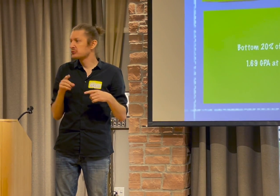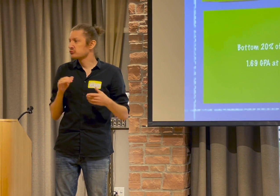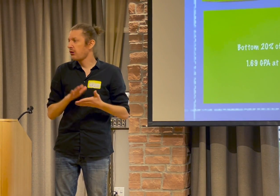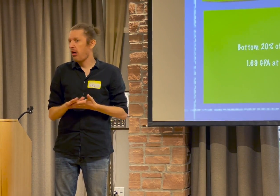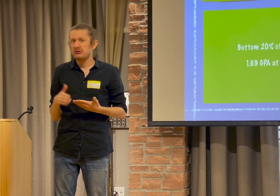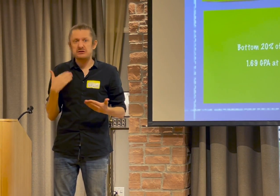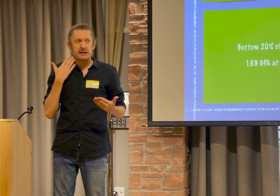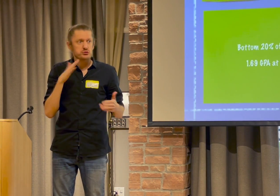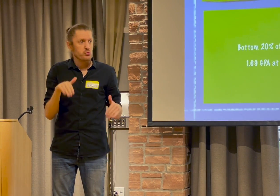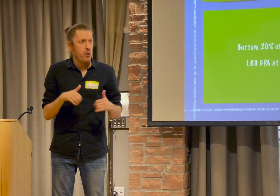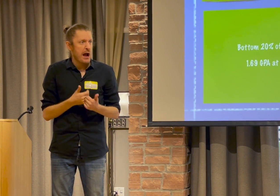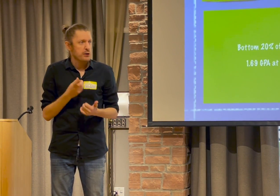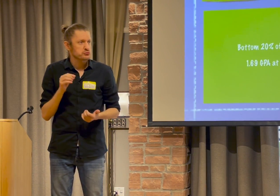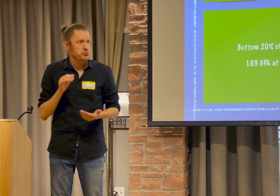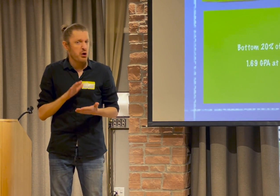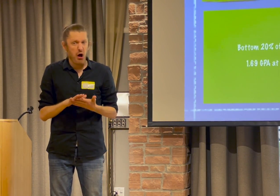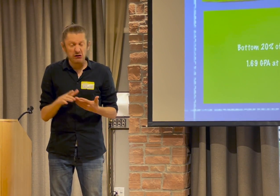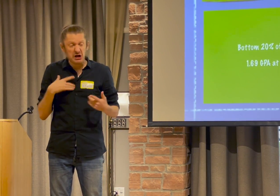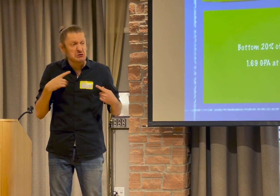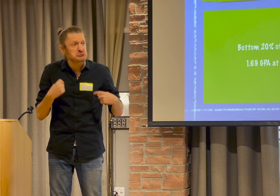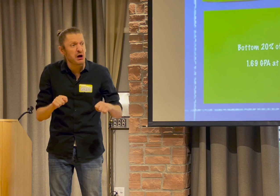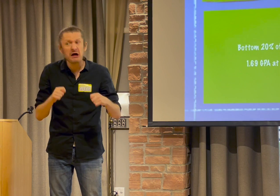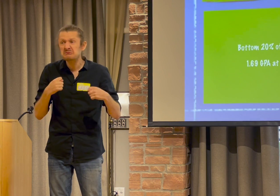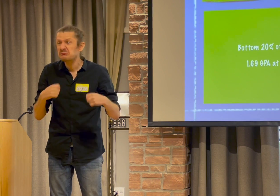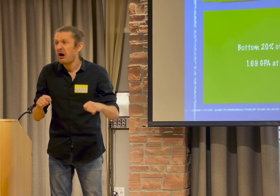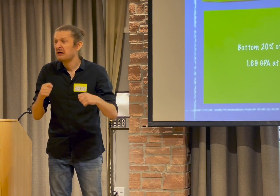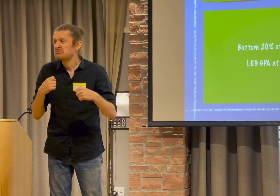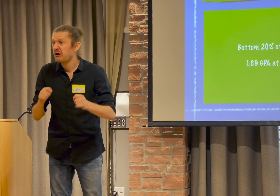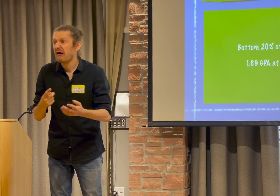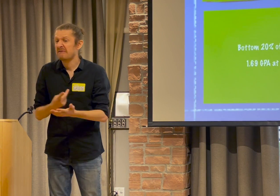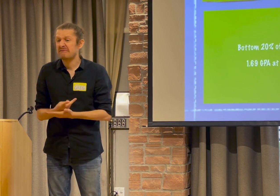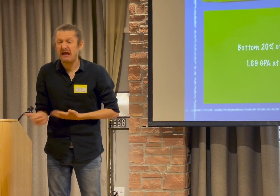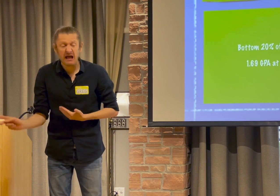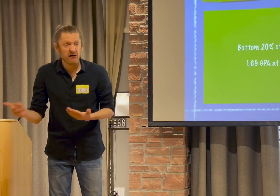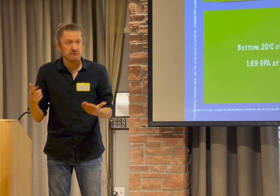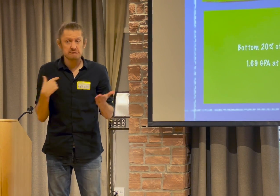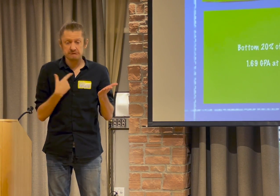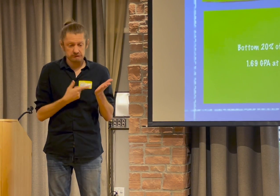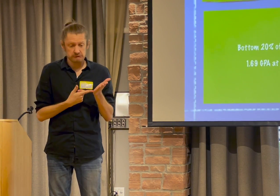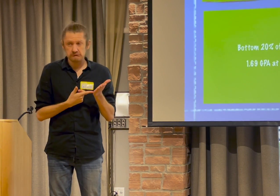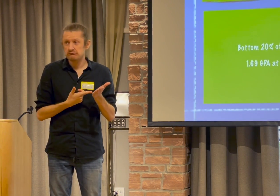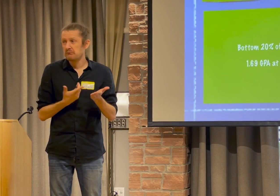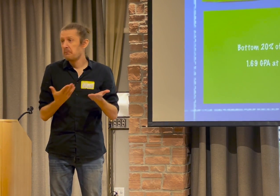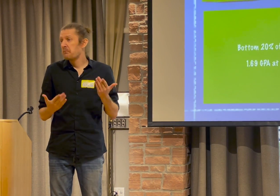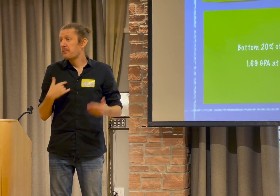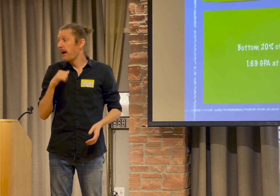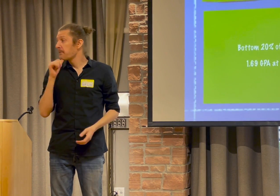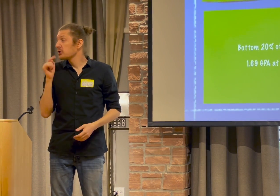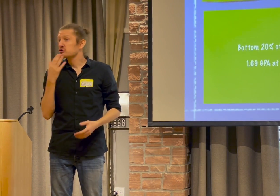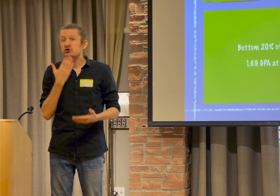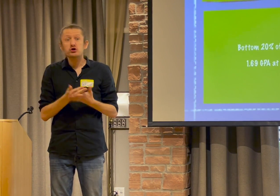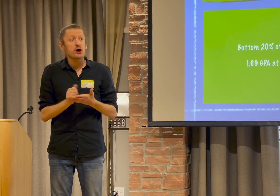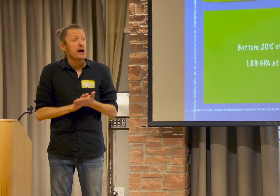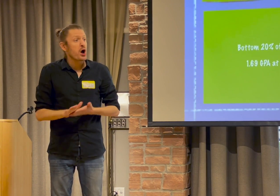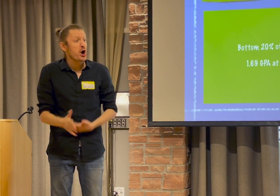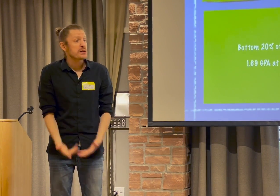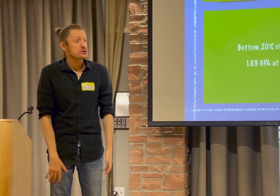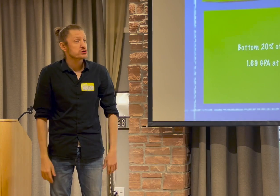I saw it and I realized I don't know how to do college. I tried so many different ways, and obviously I